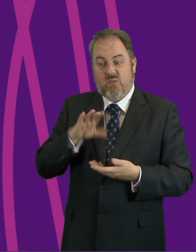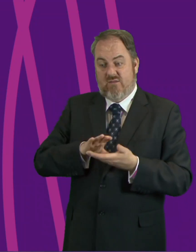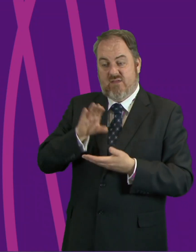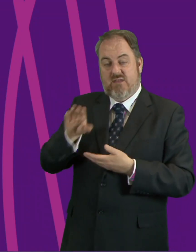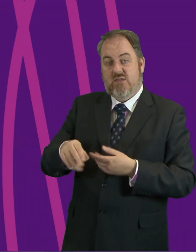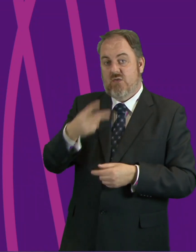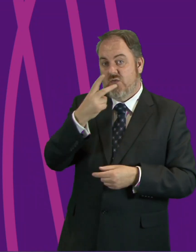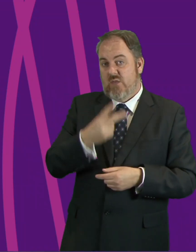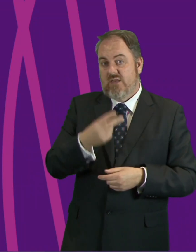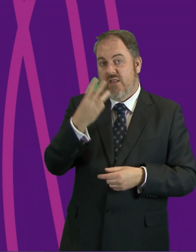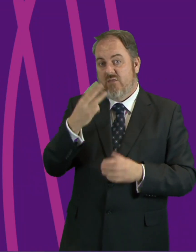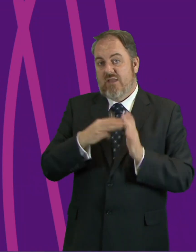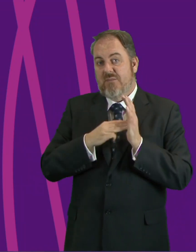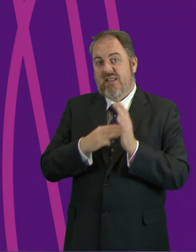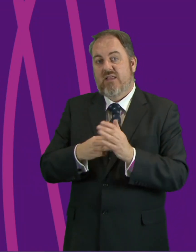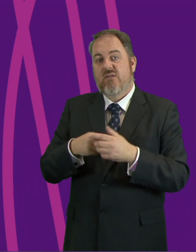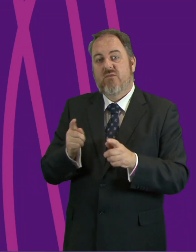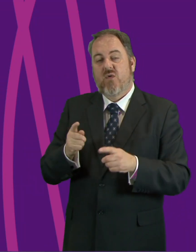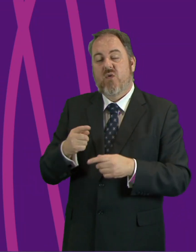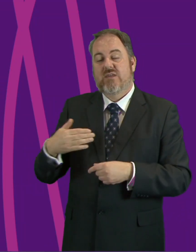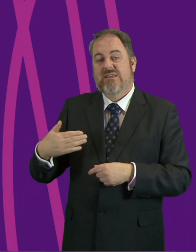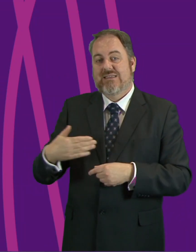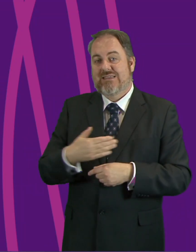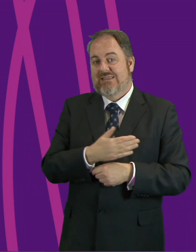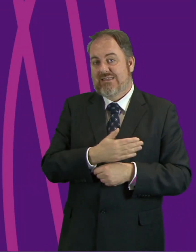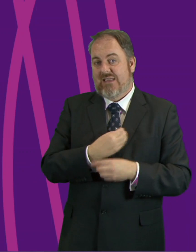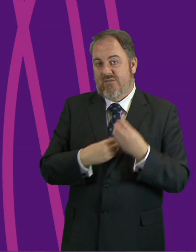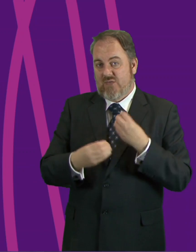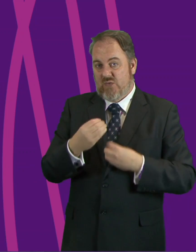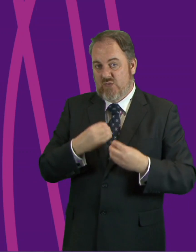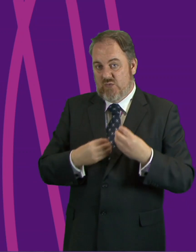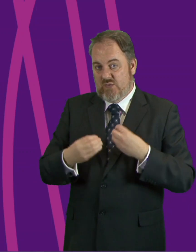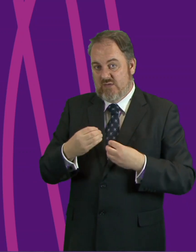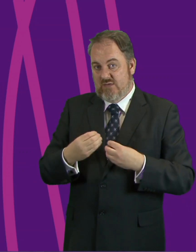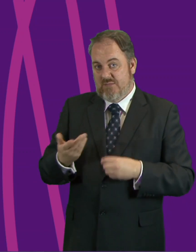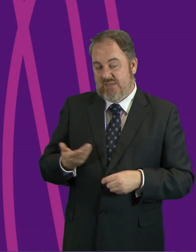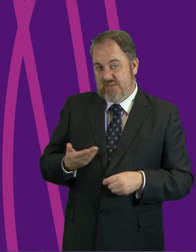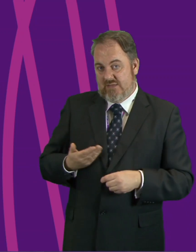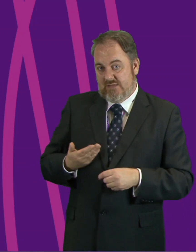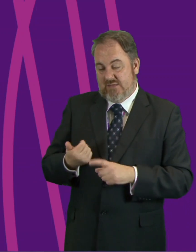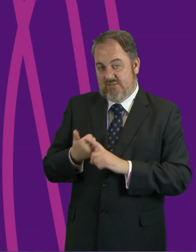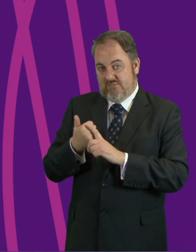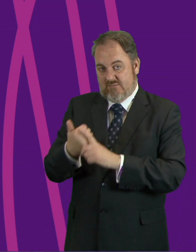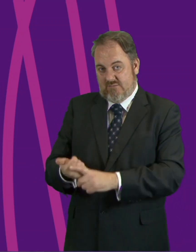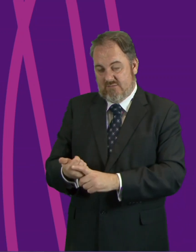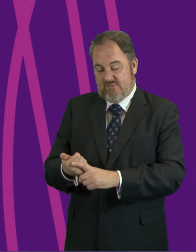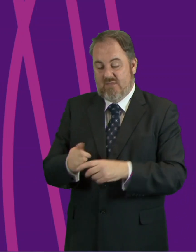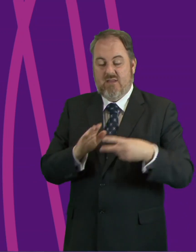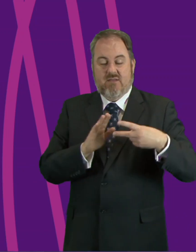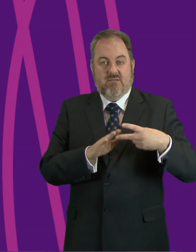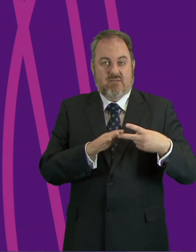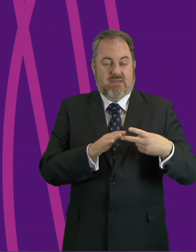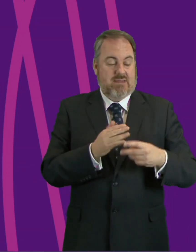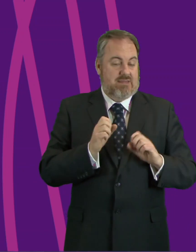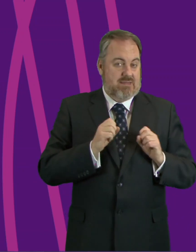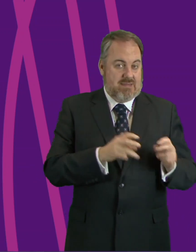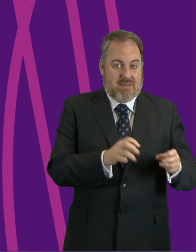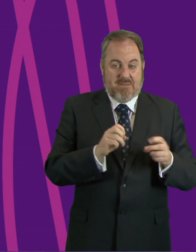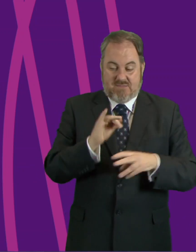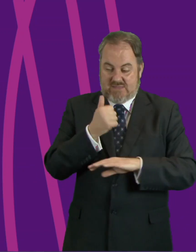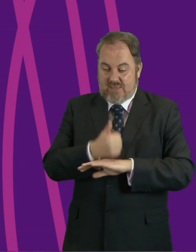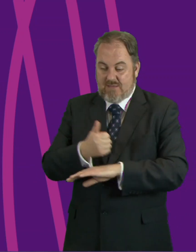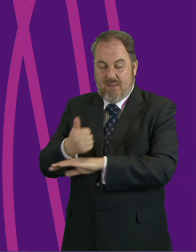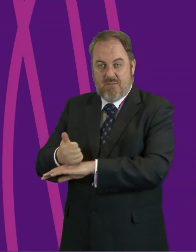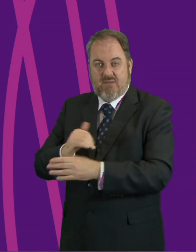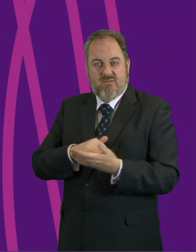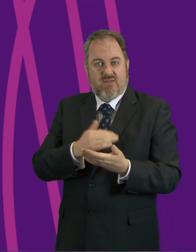for eligible seafood businesses as part of our overall package of economic support, and that includes schemes that other food businesses might